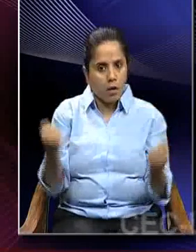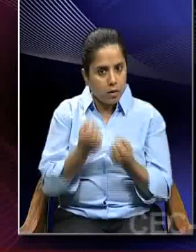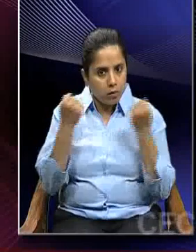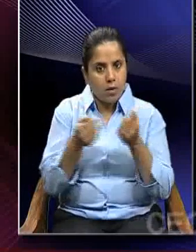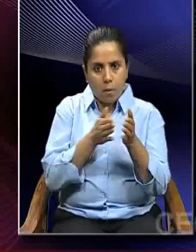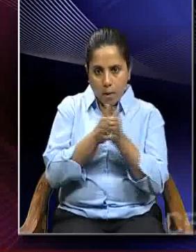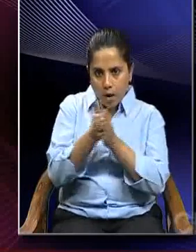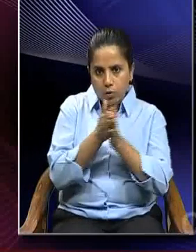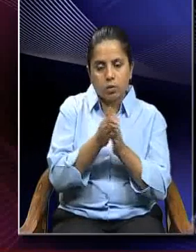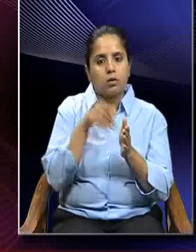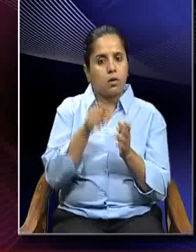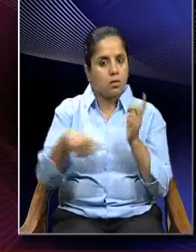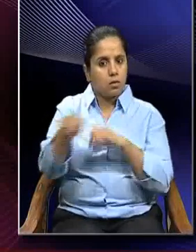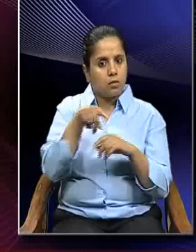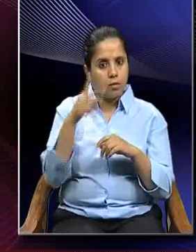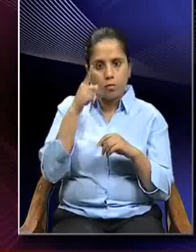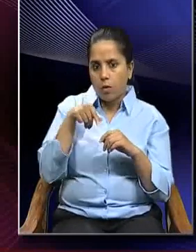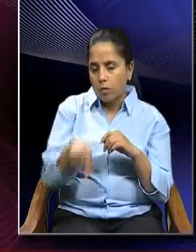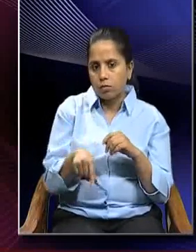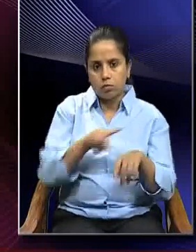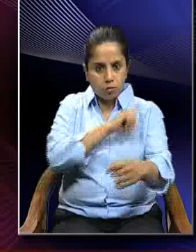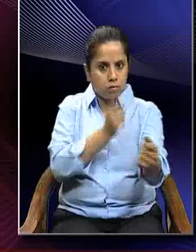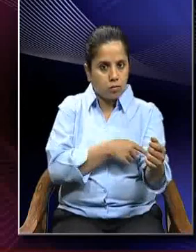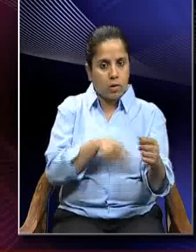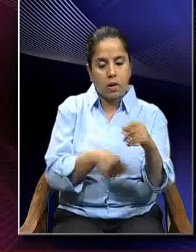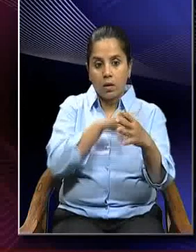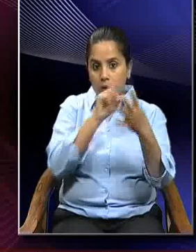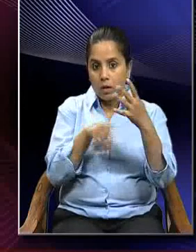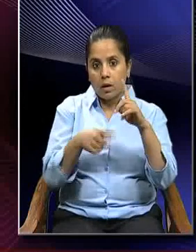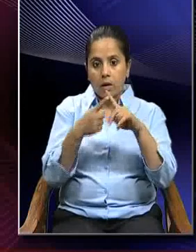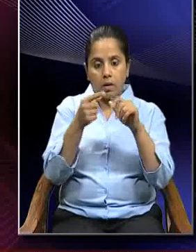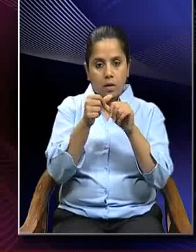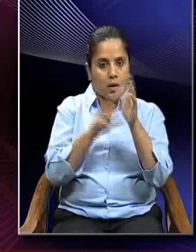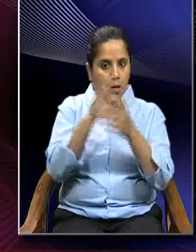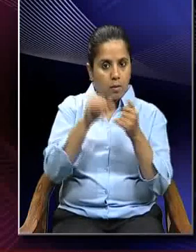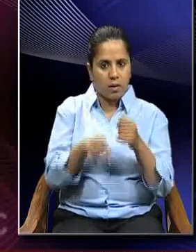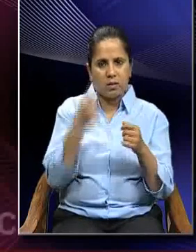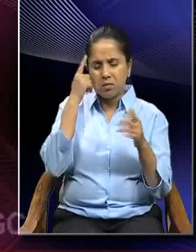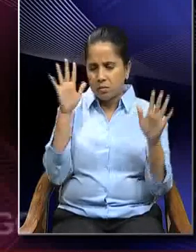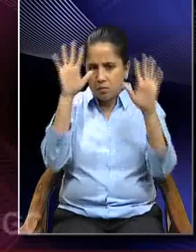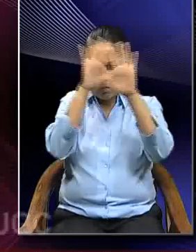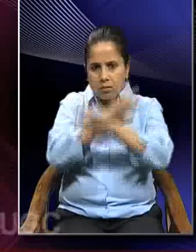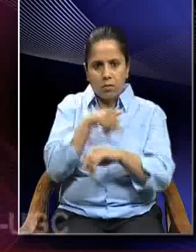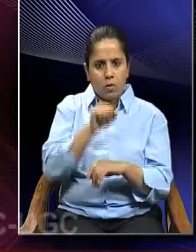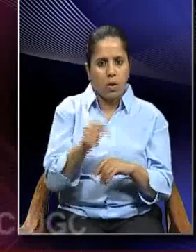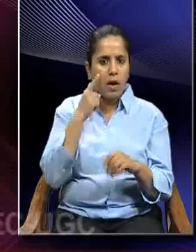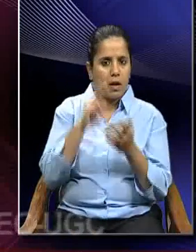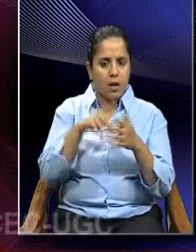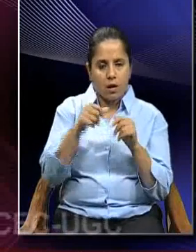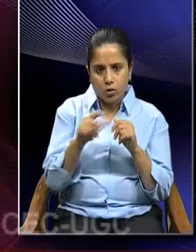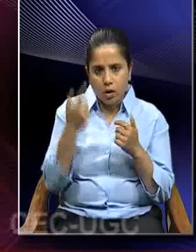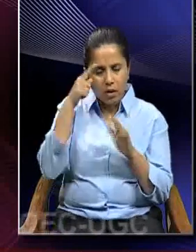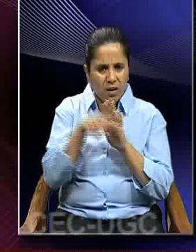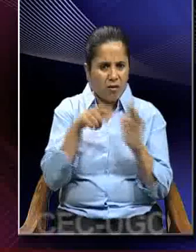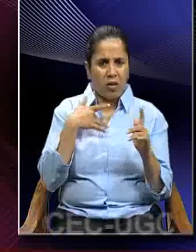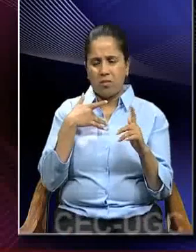and energy. And third one is Tamas, that is reflecting darkness, inertia, negative energy, or